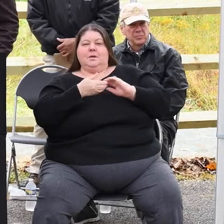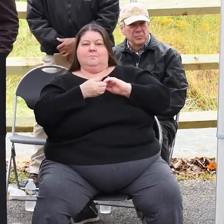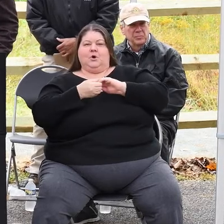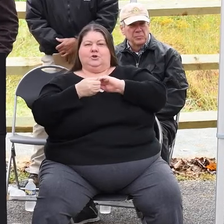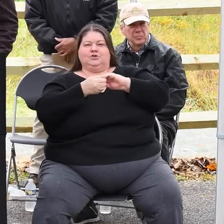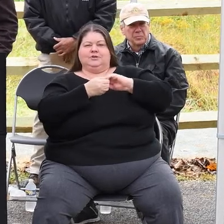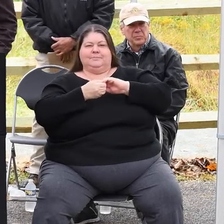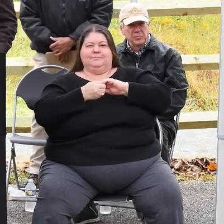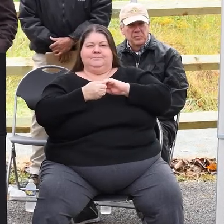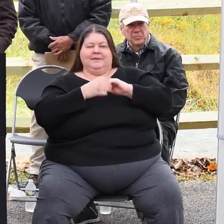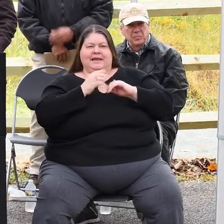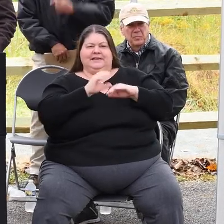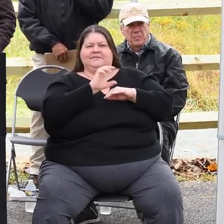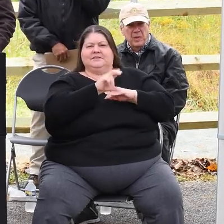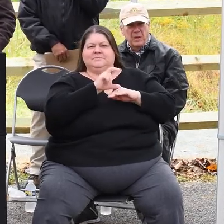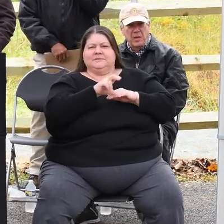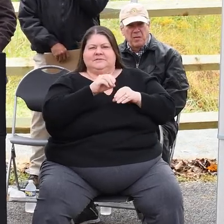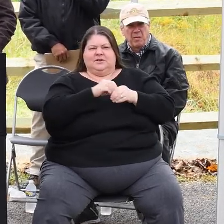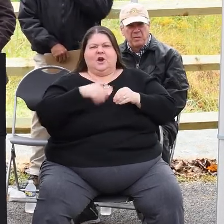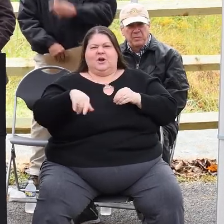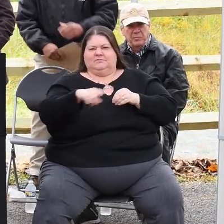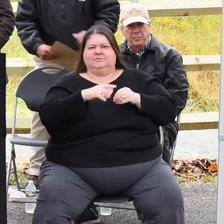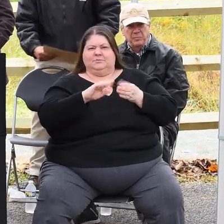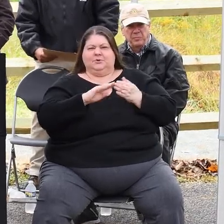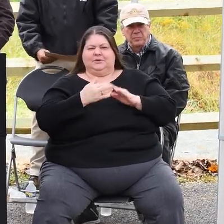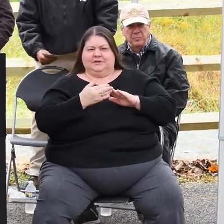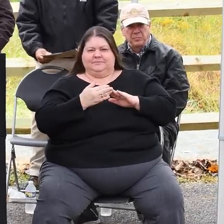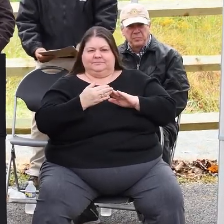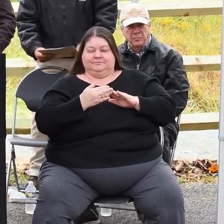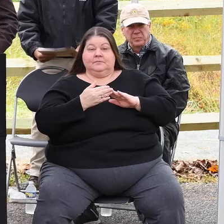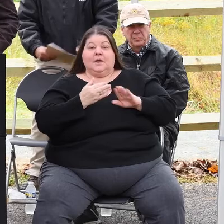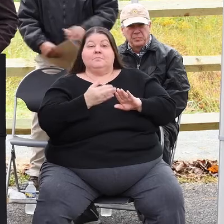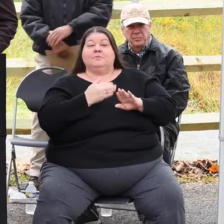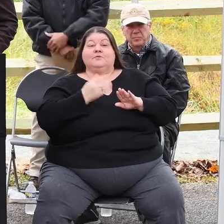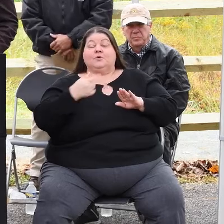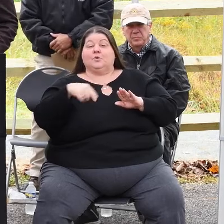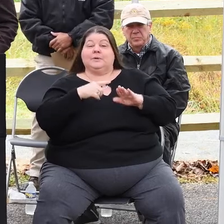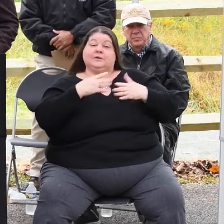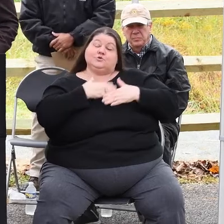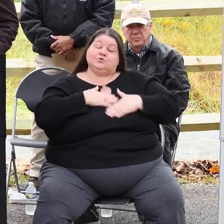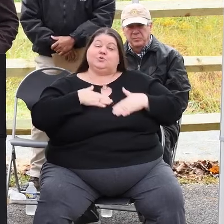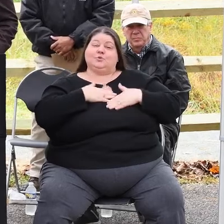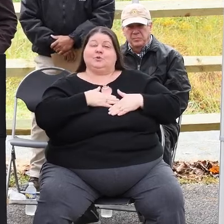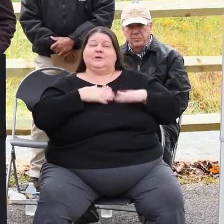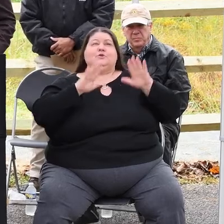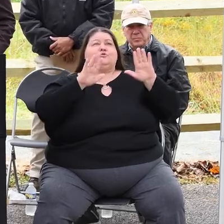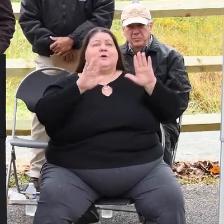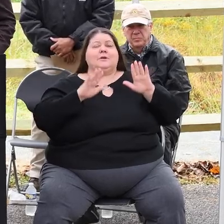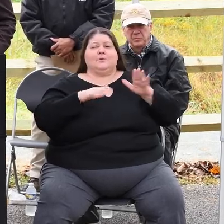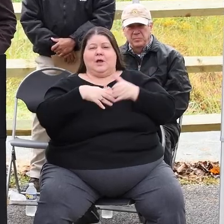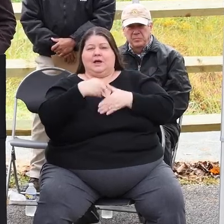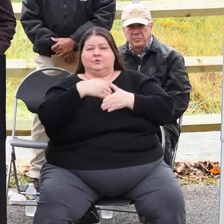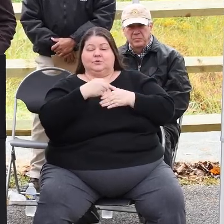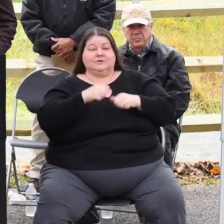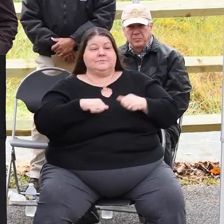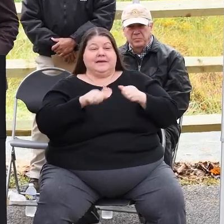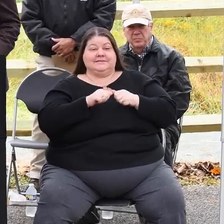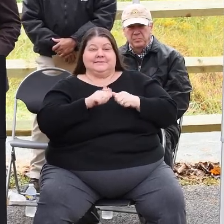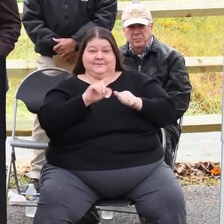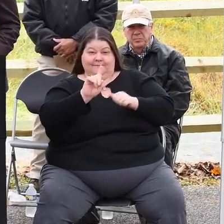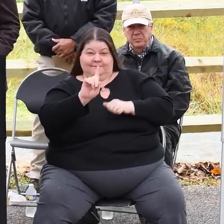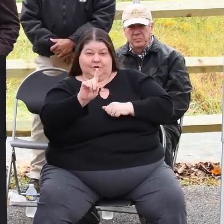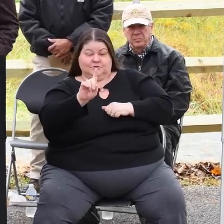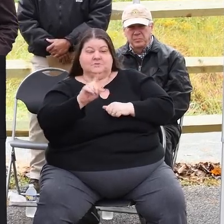partnerships and these investments. But before our community gets to enjoy incredible outdoor spaces, the dedicated